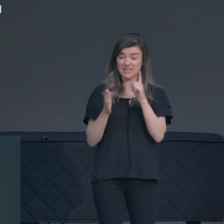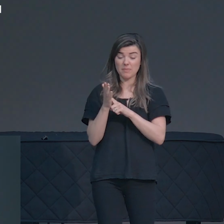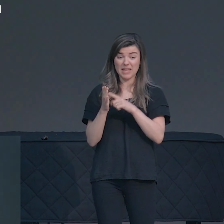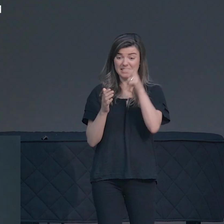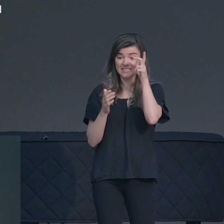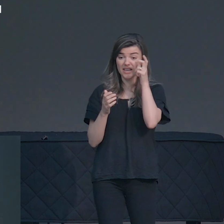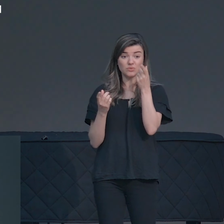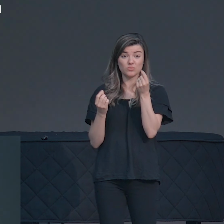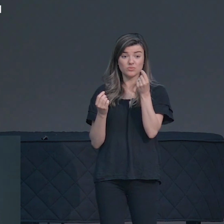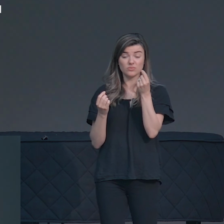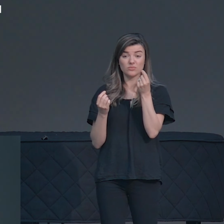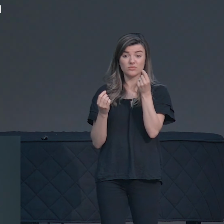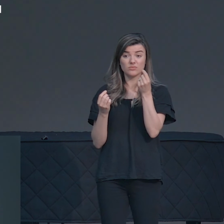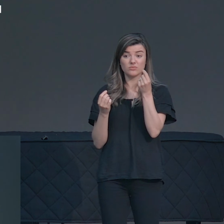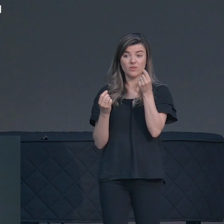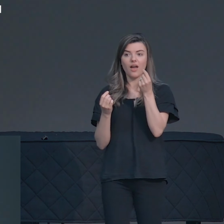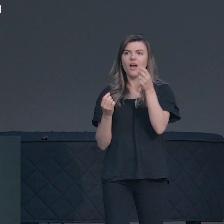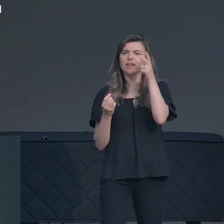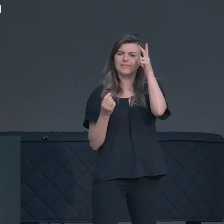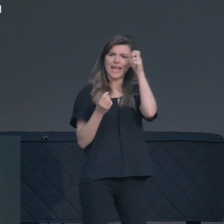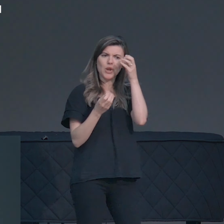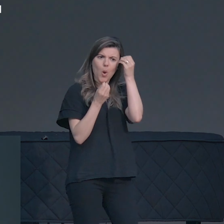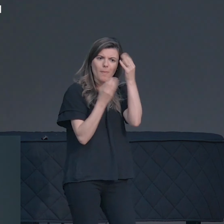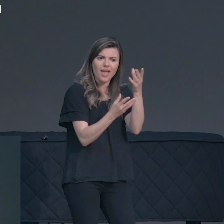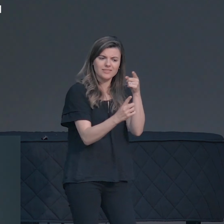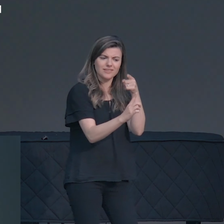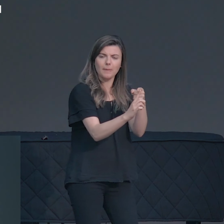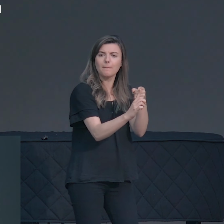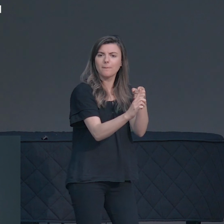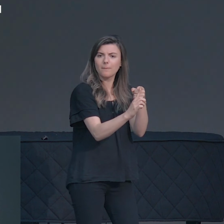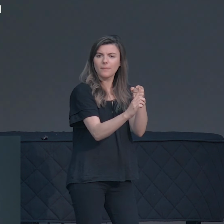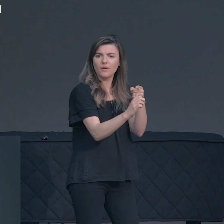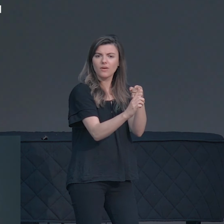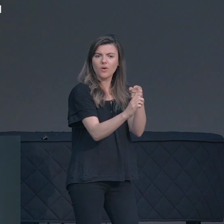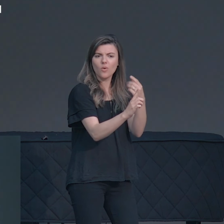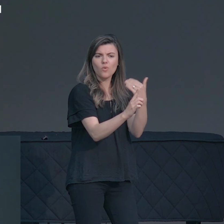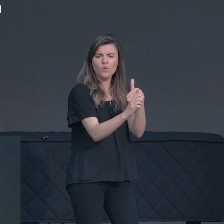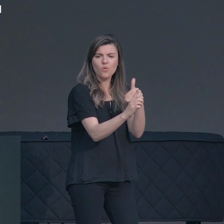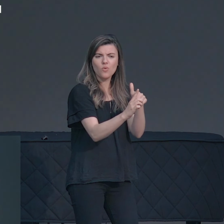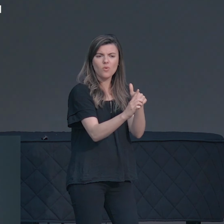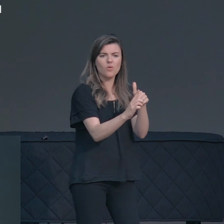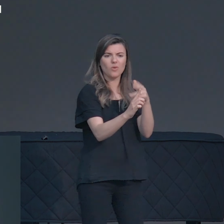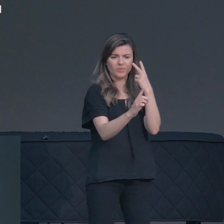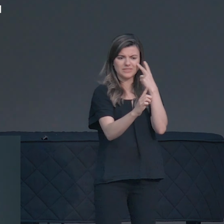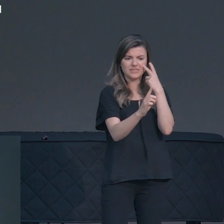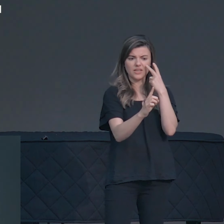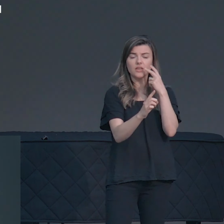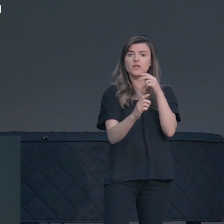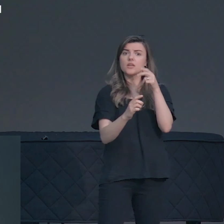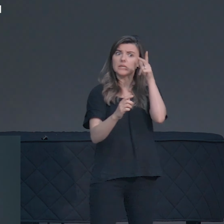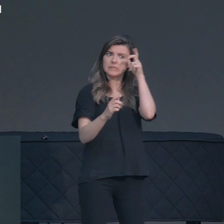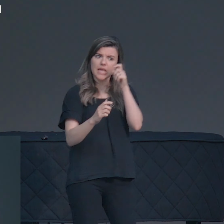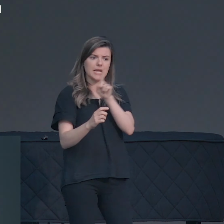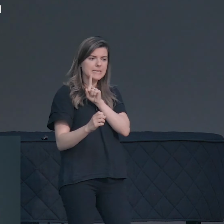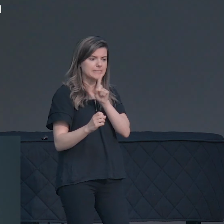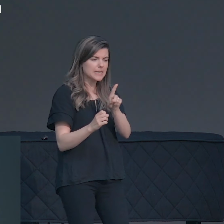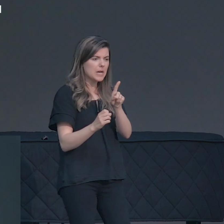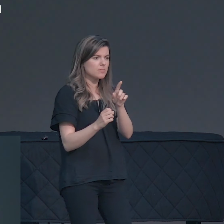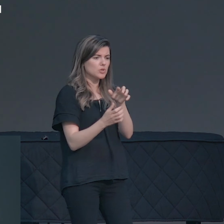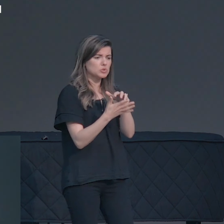happens? Satan obeys him. What I love about the conclusion here is that while Satan has come to a